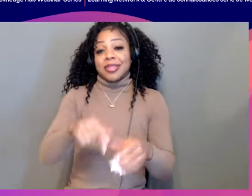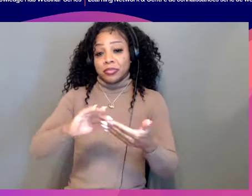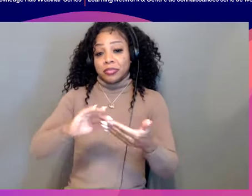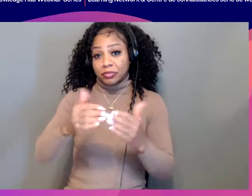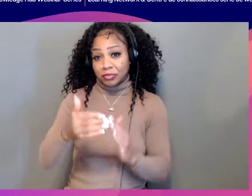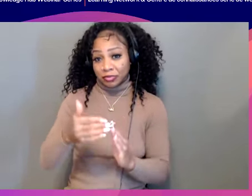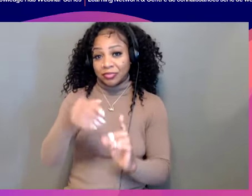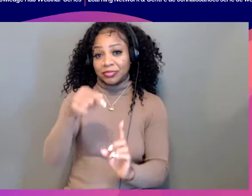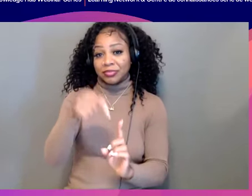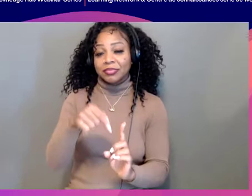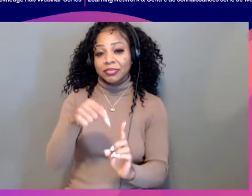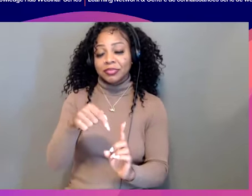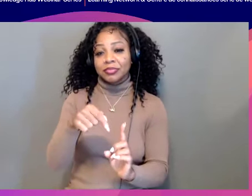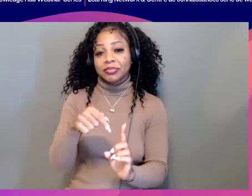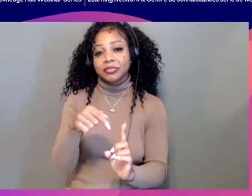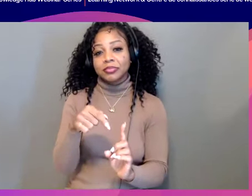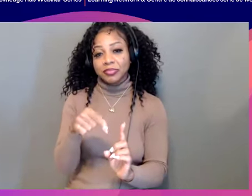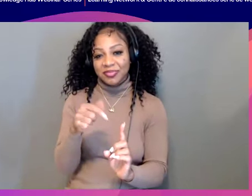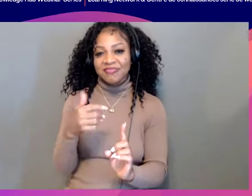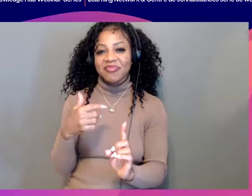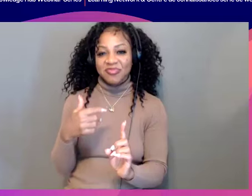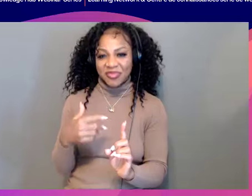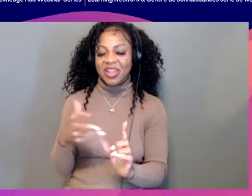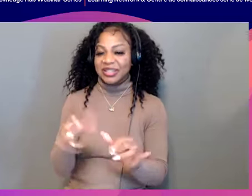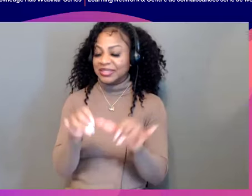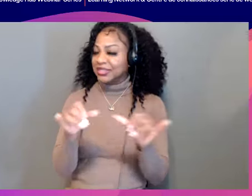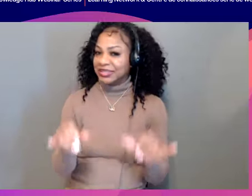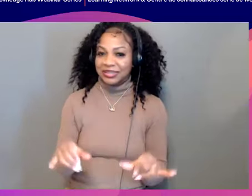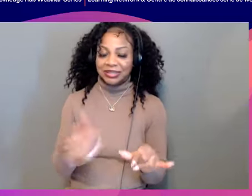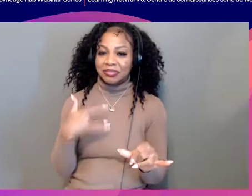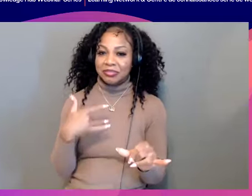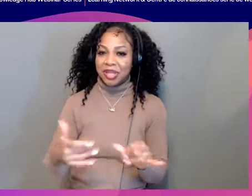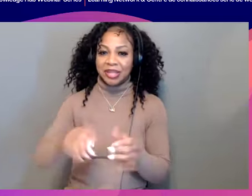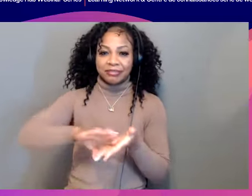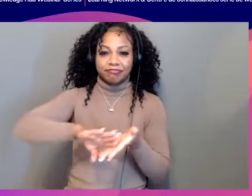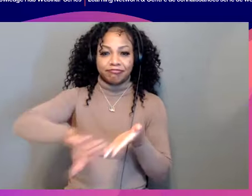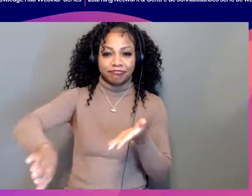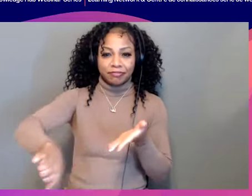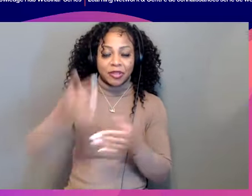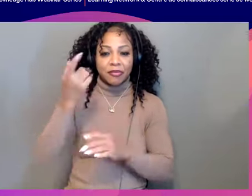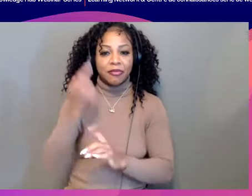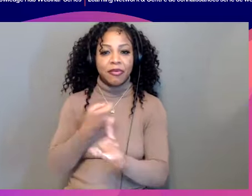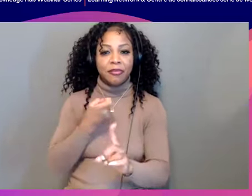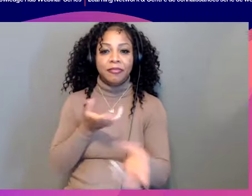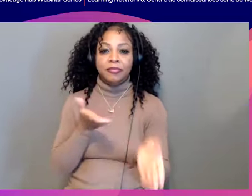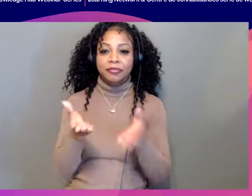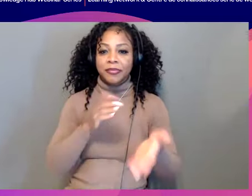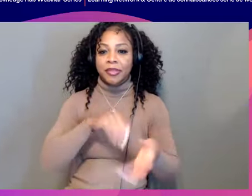2SLGBTQIA plus individuals have been systematically excluded from both service access and the work